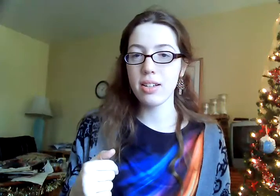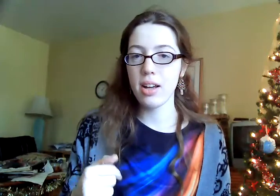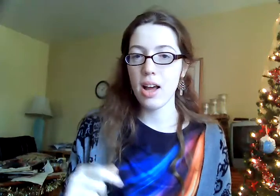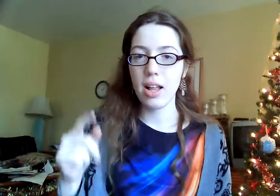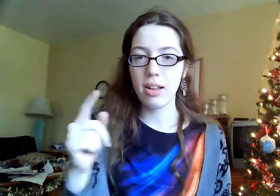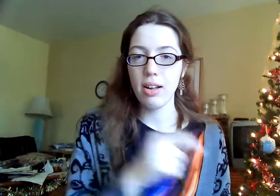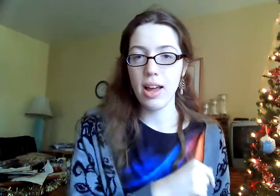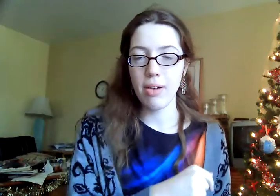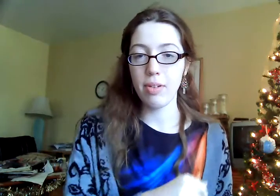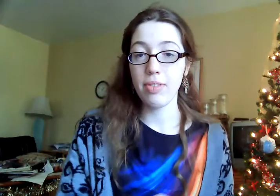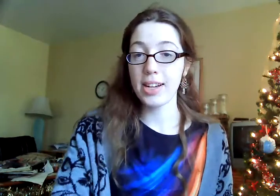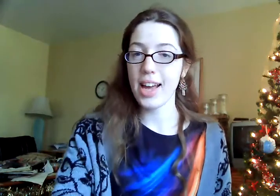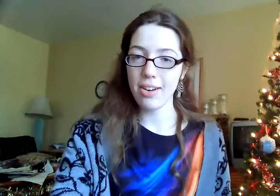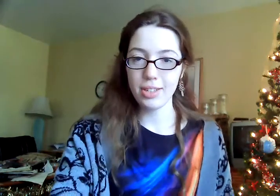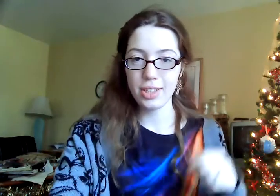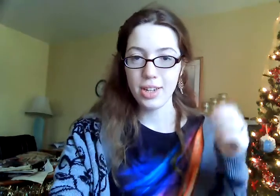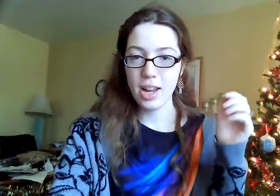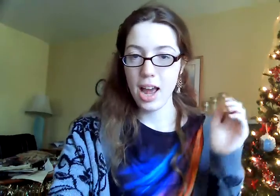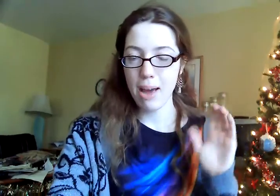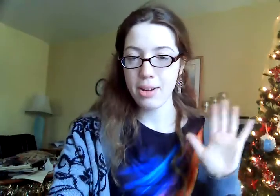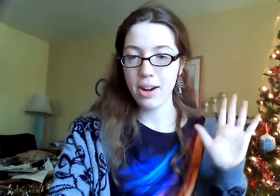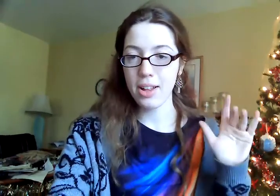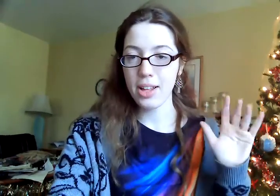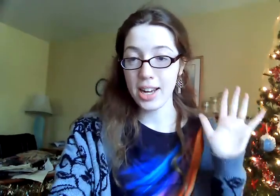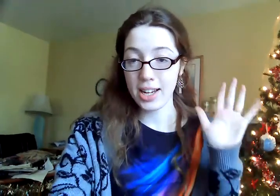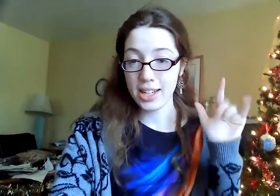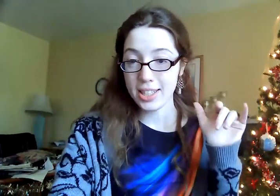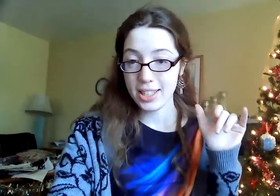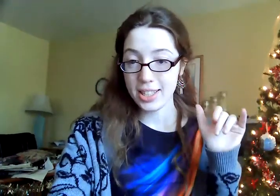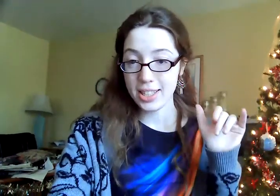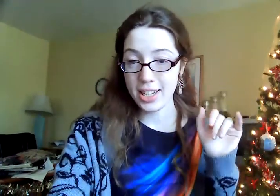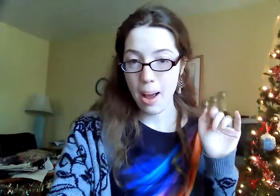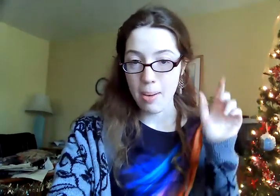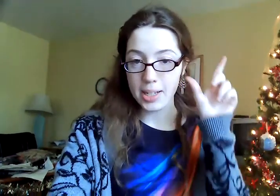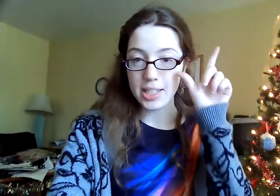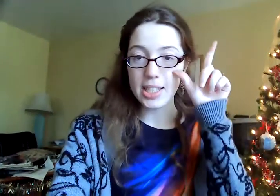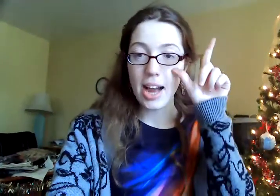And we'll find out. Happy holidays. Write this out.